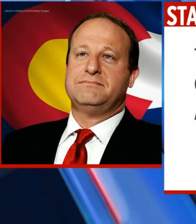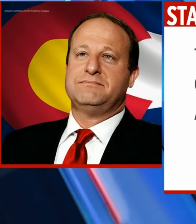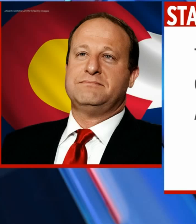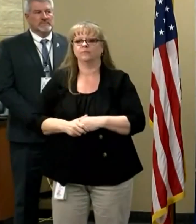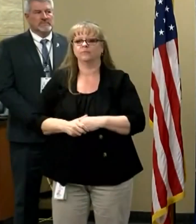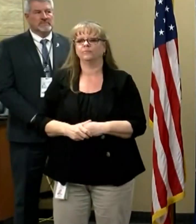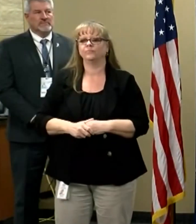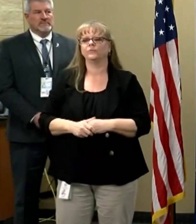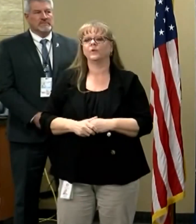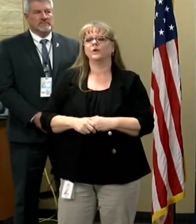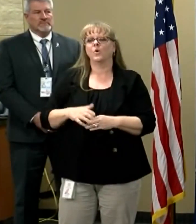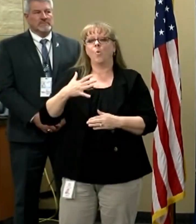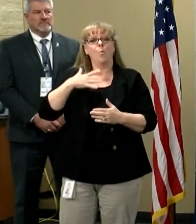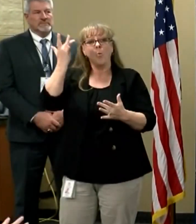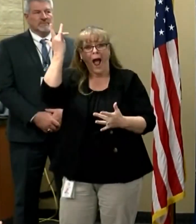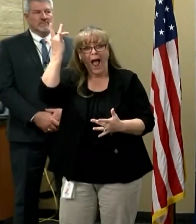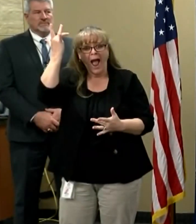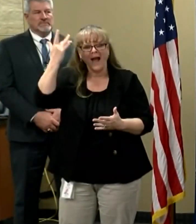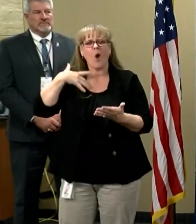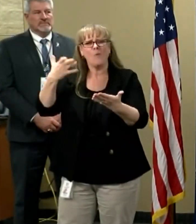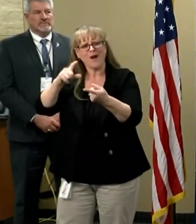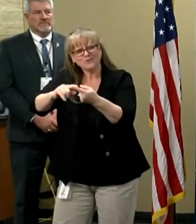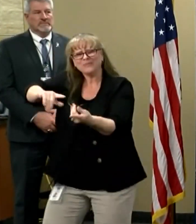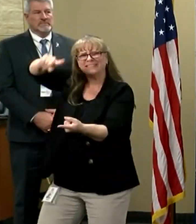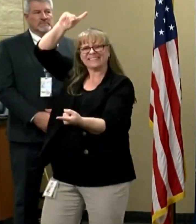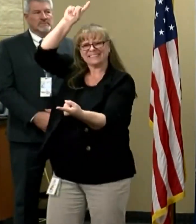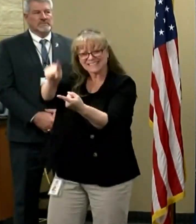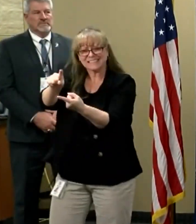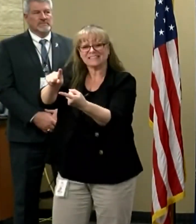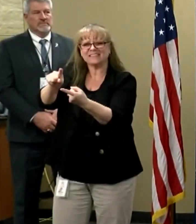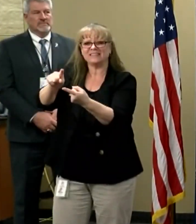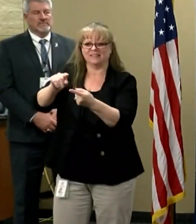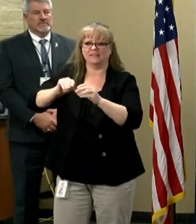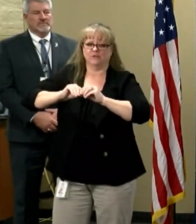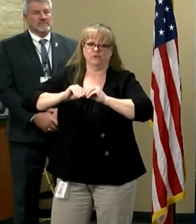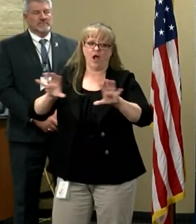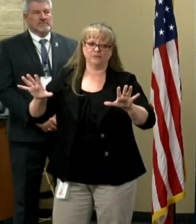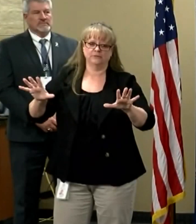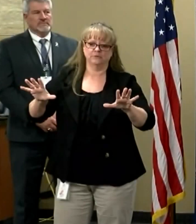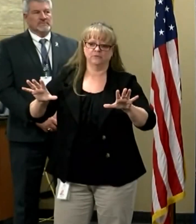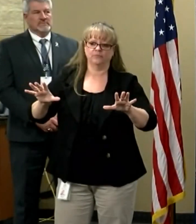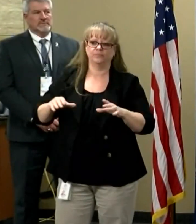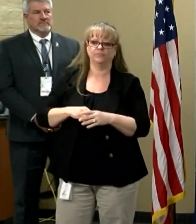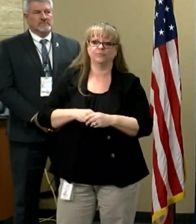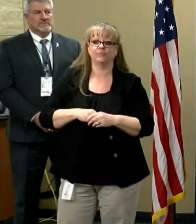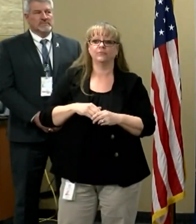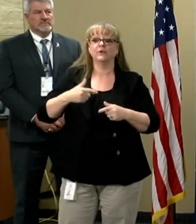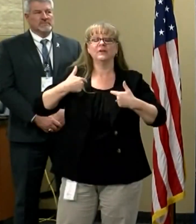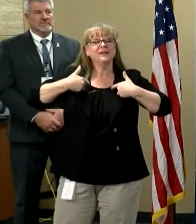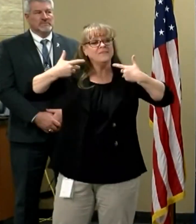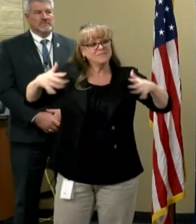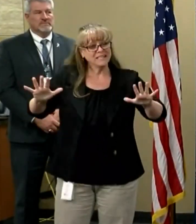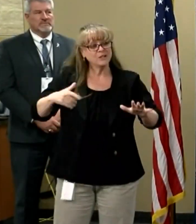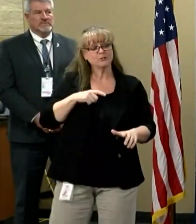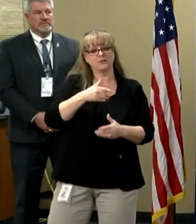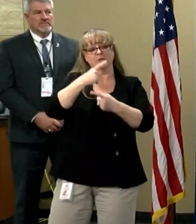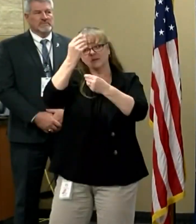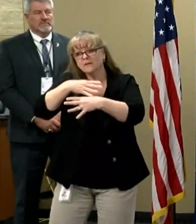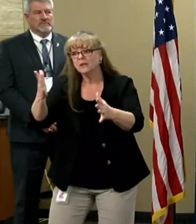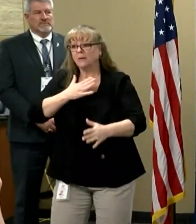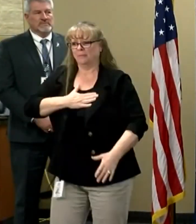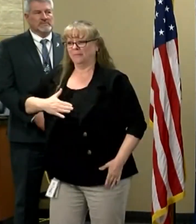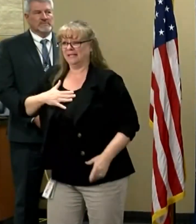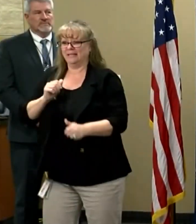ago. Now, look, we requested that Coloradans follow this step and we cut down workplace density. And